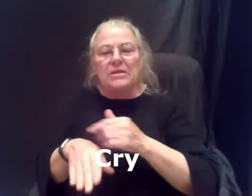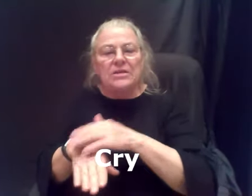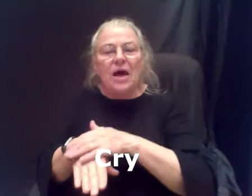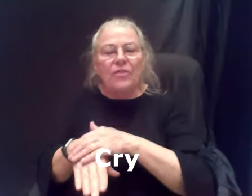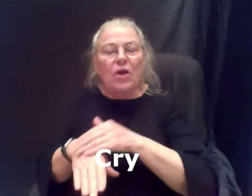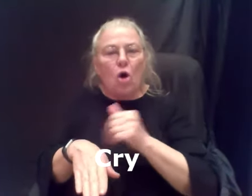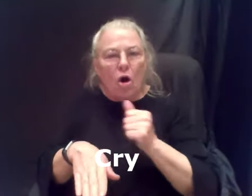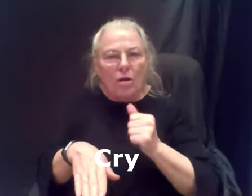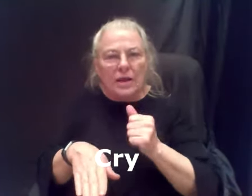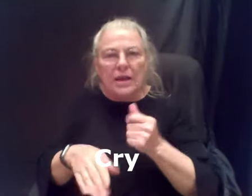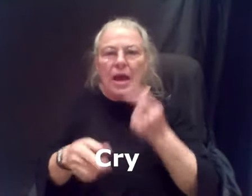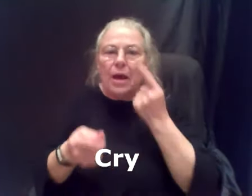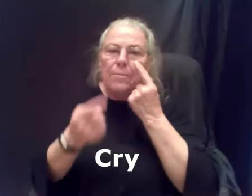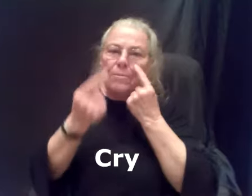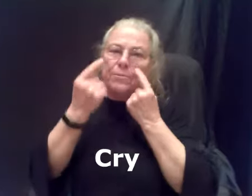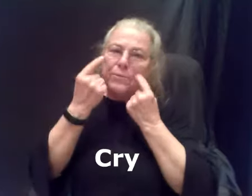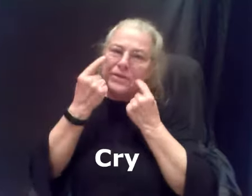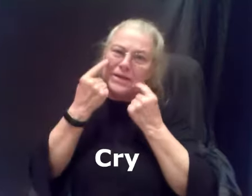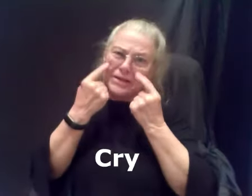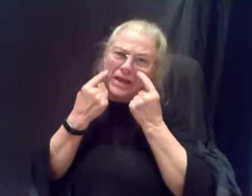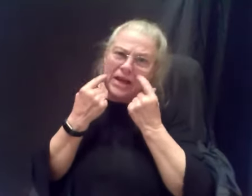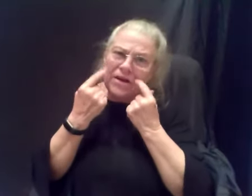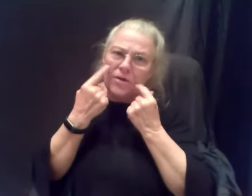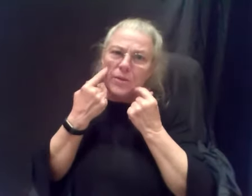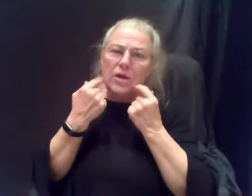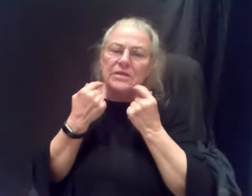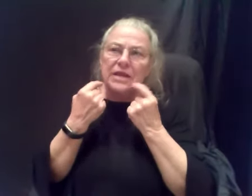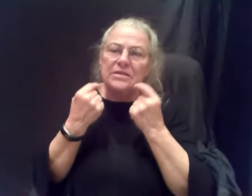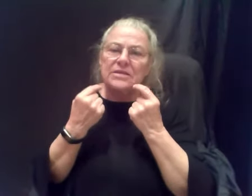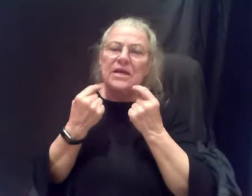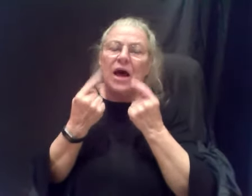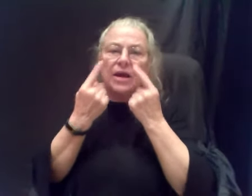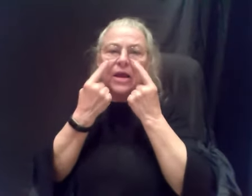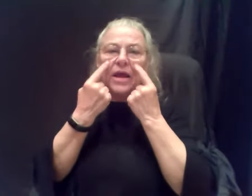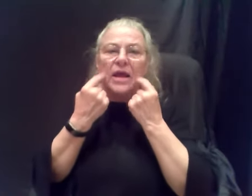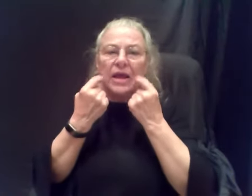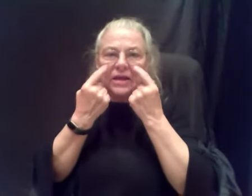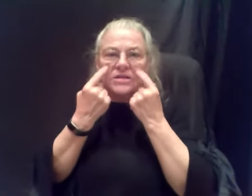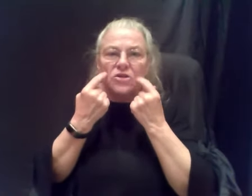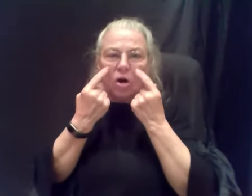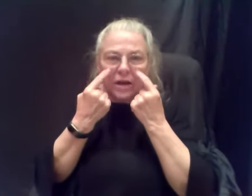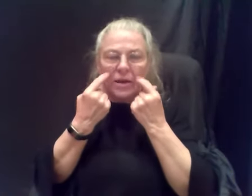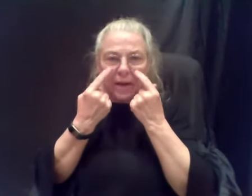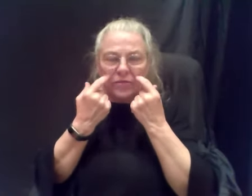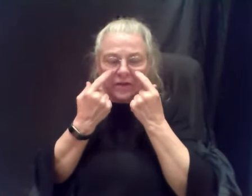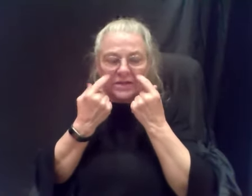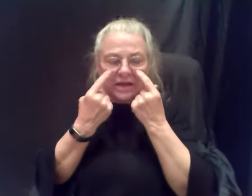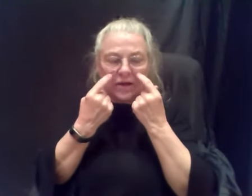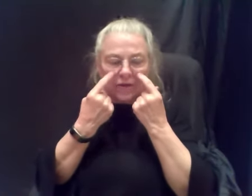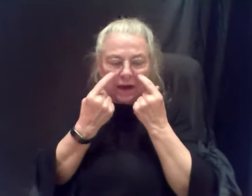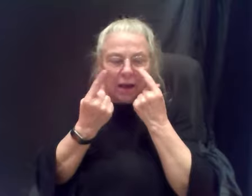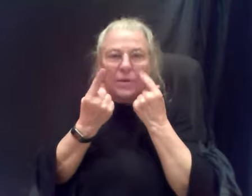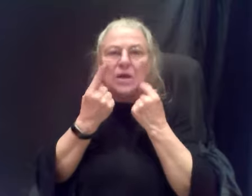not the calling, but the tear, because inside it's talking about the tearing up.